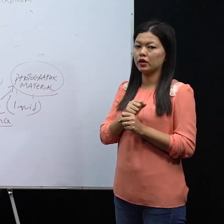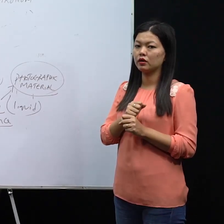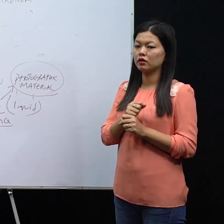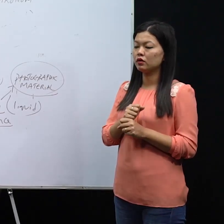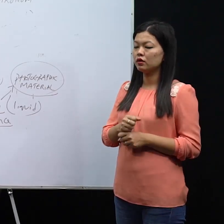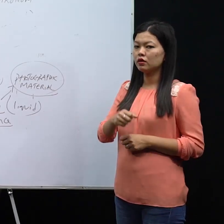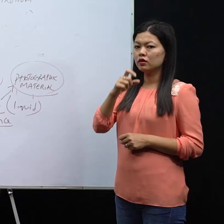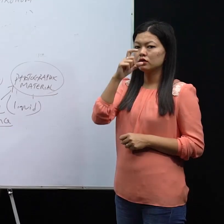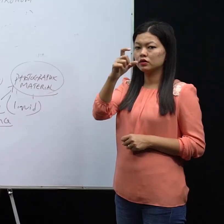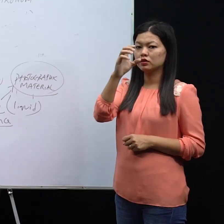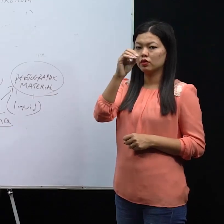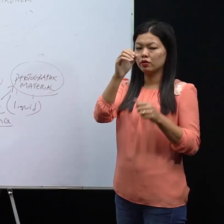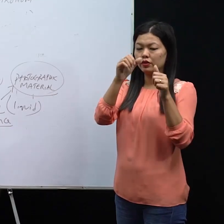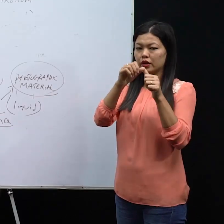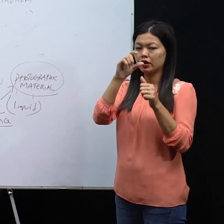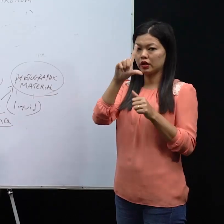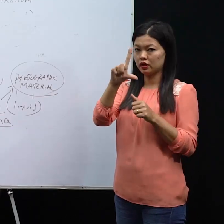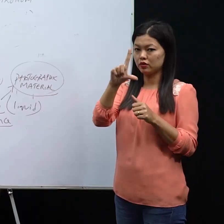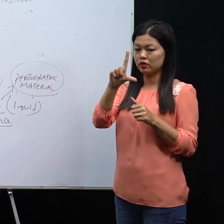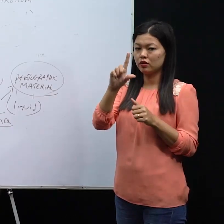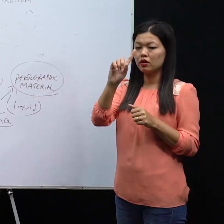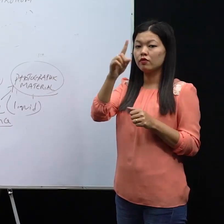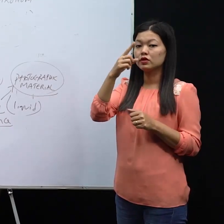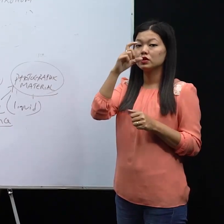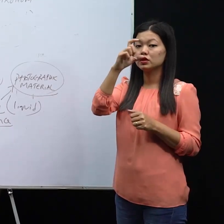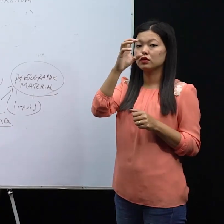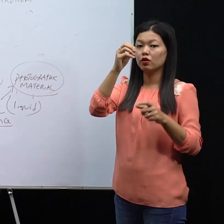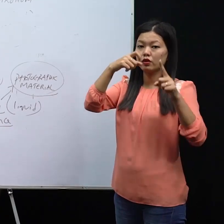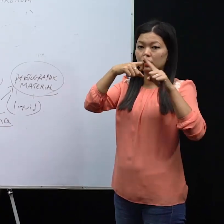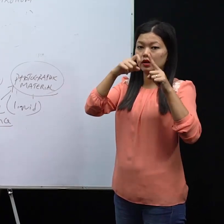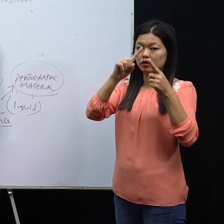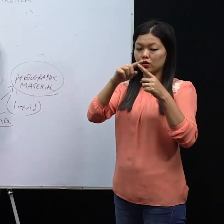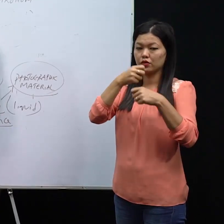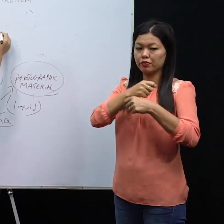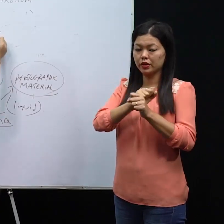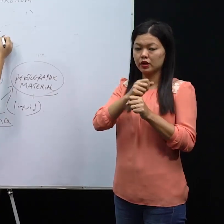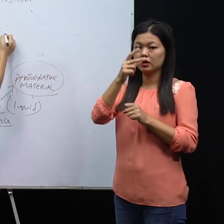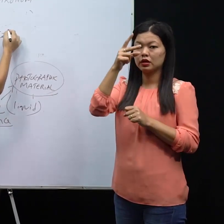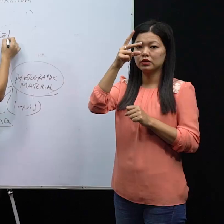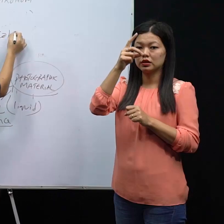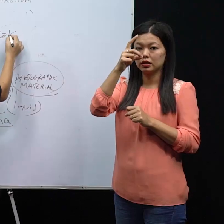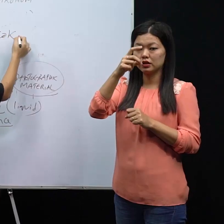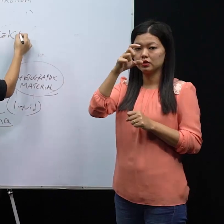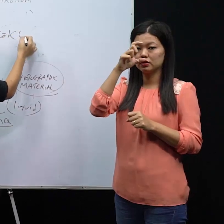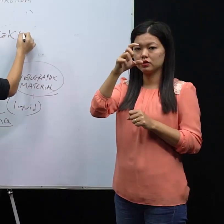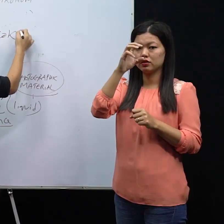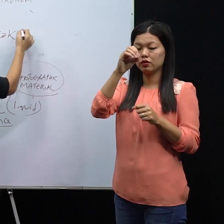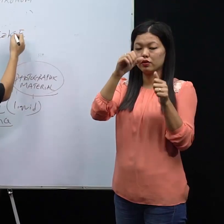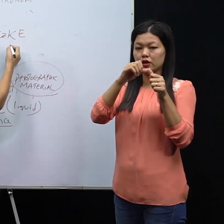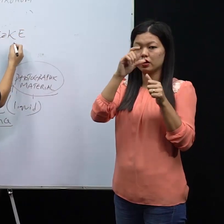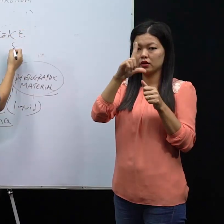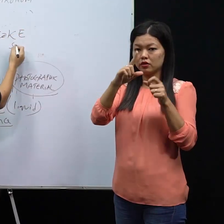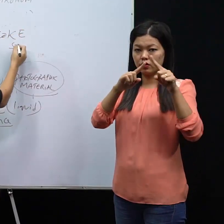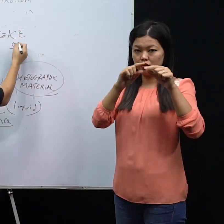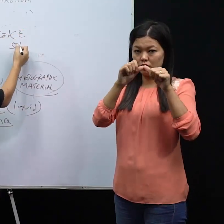coal, we get coal gas, coke, right? From coal, we get coke.